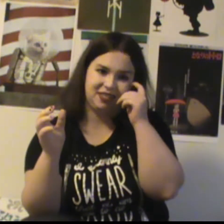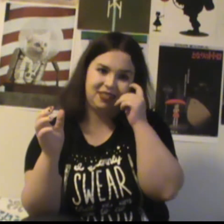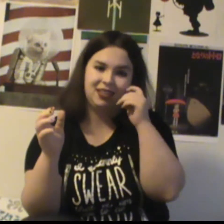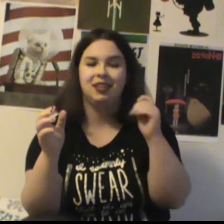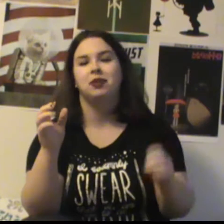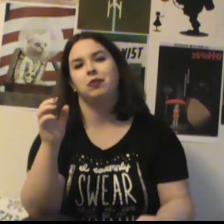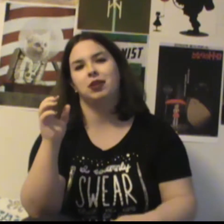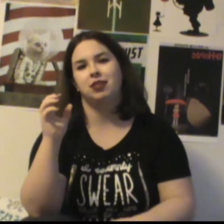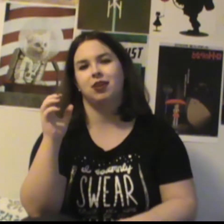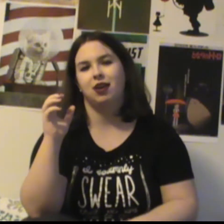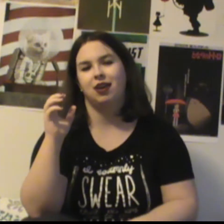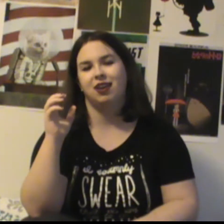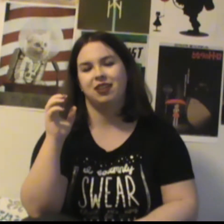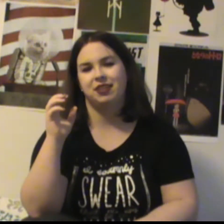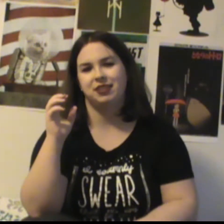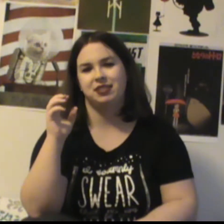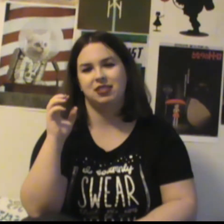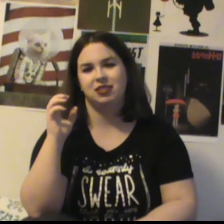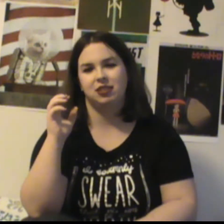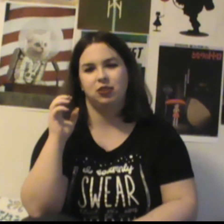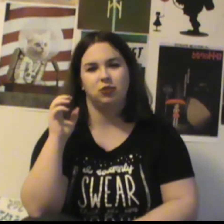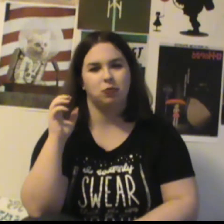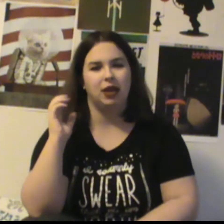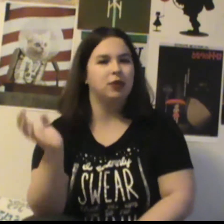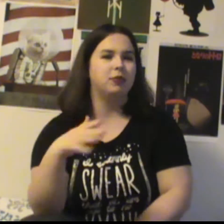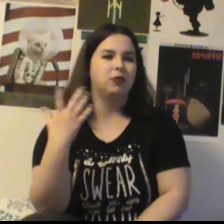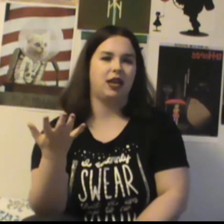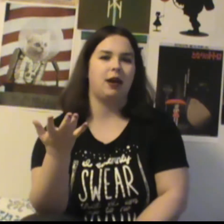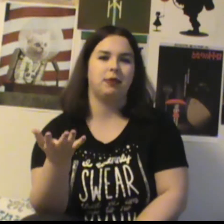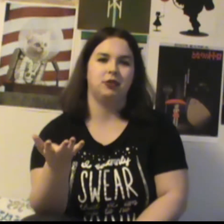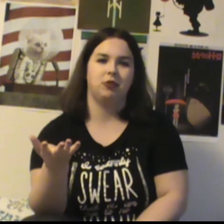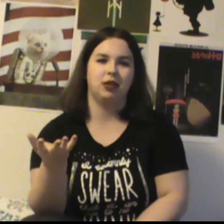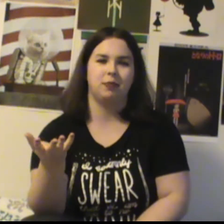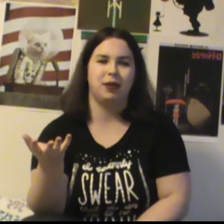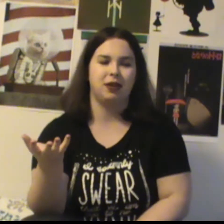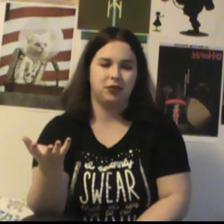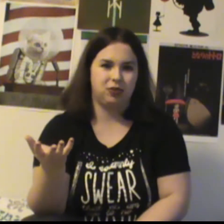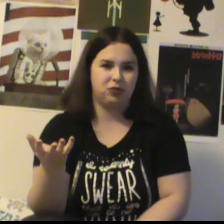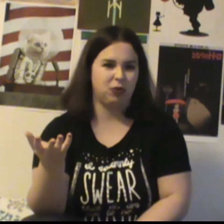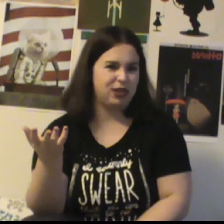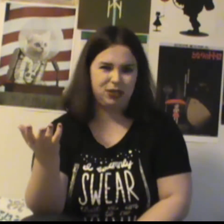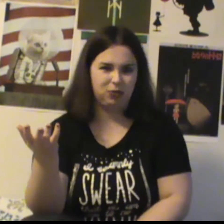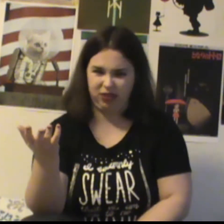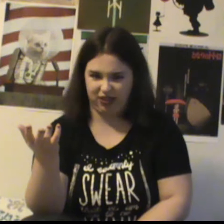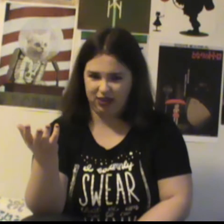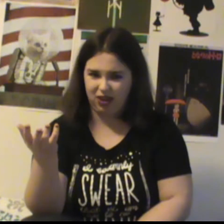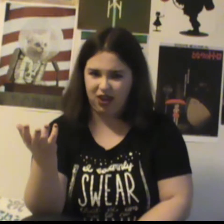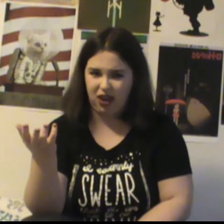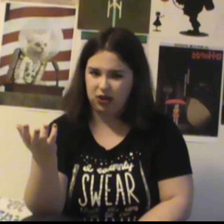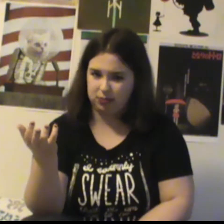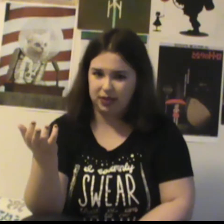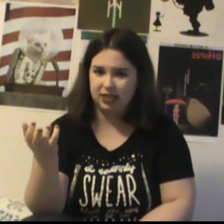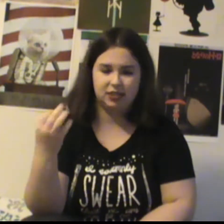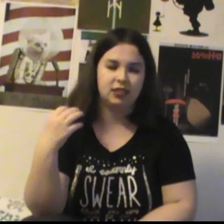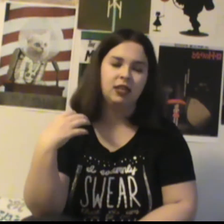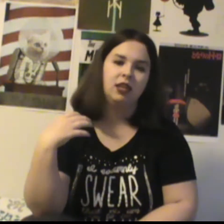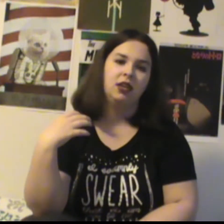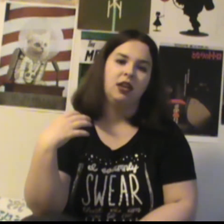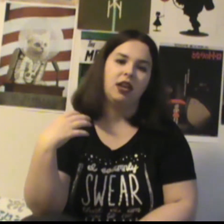best, with this random new Kappa showing up that dressed really out of place